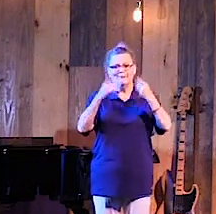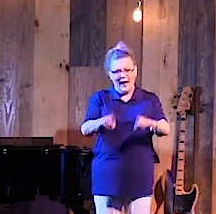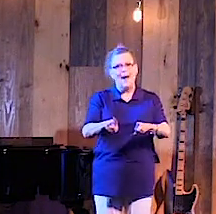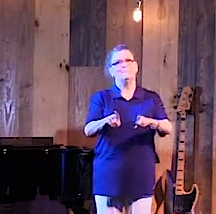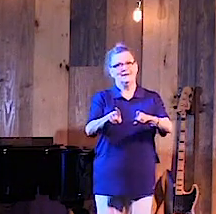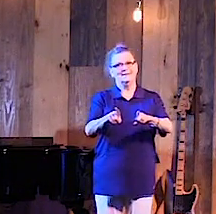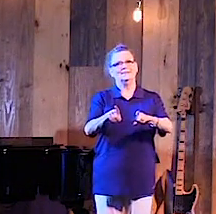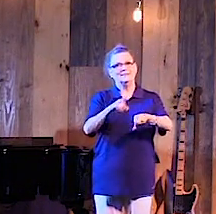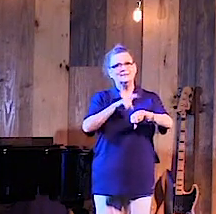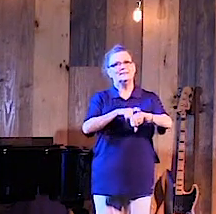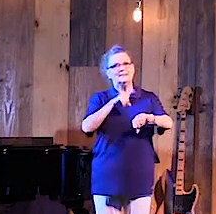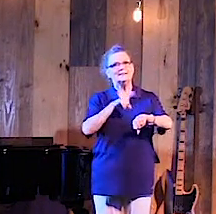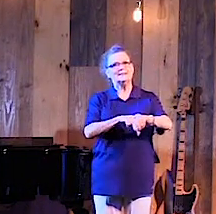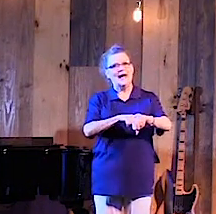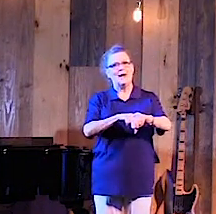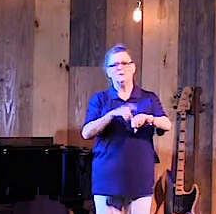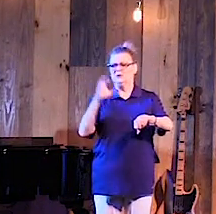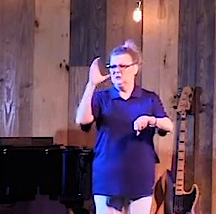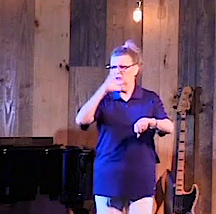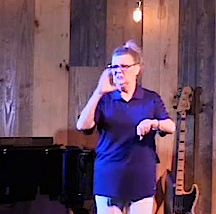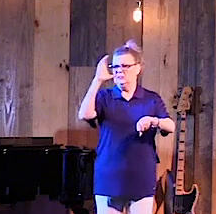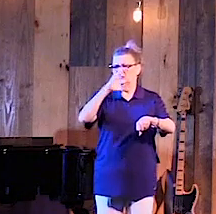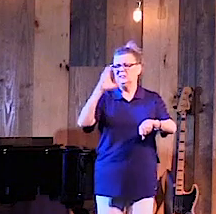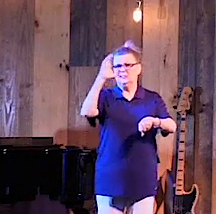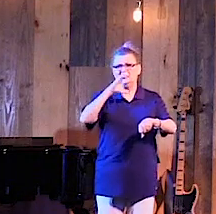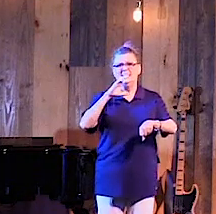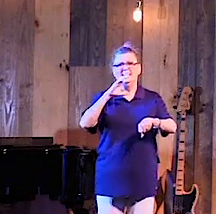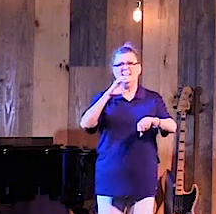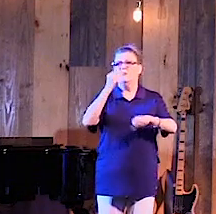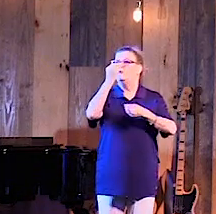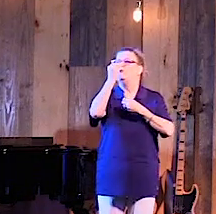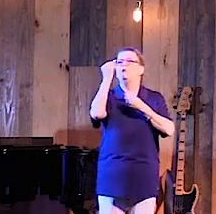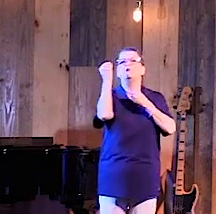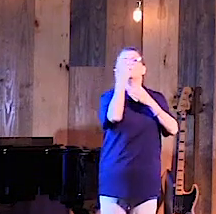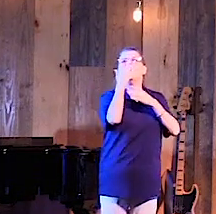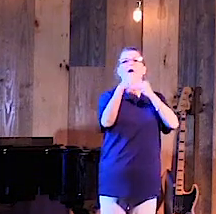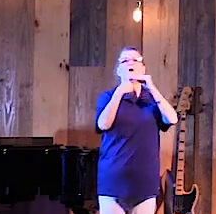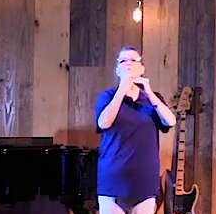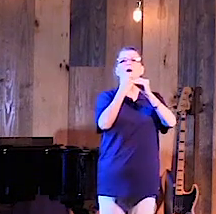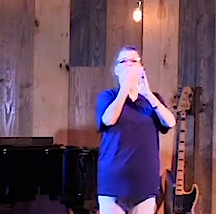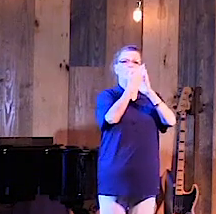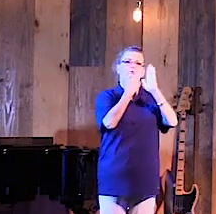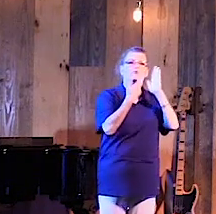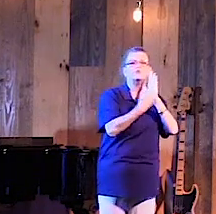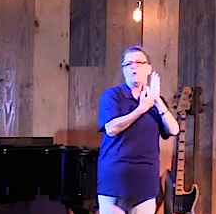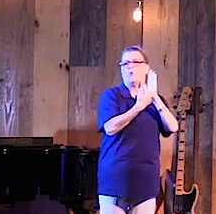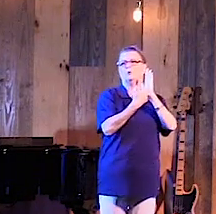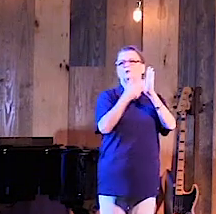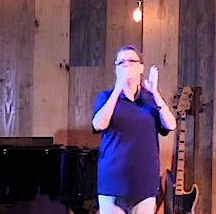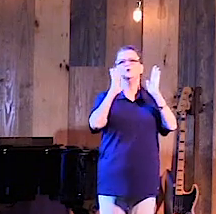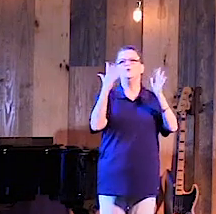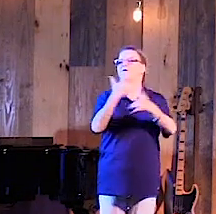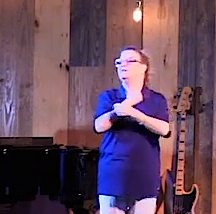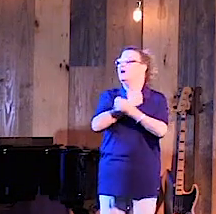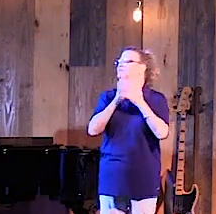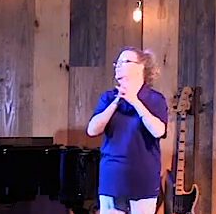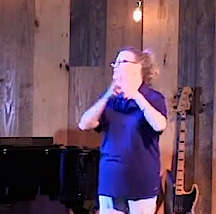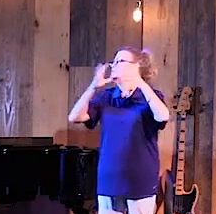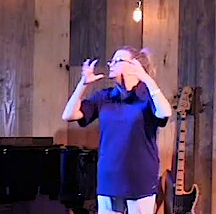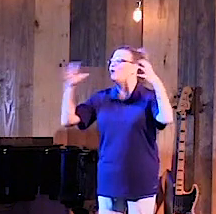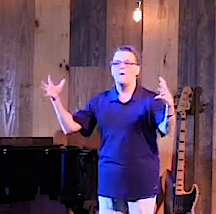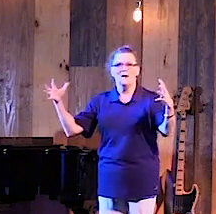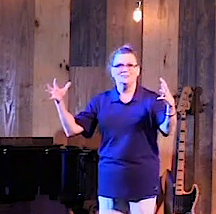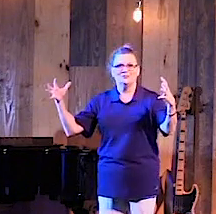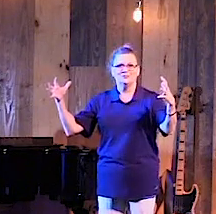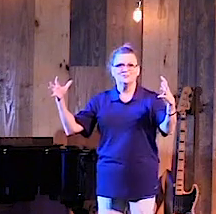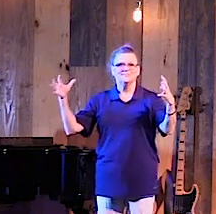something that is lost so dominates your heart that you will forget everything and you will become reckless with your love. That is why it is better to